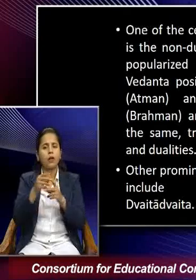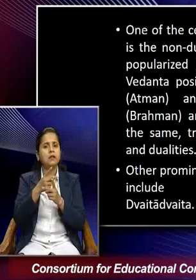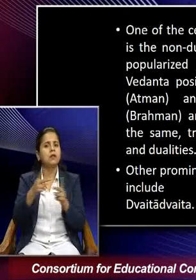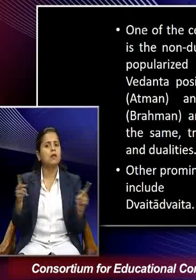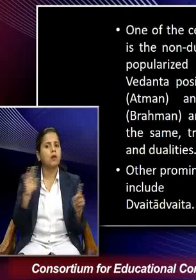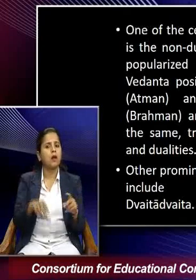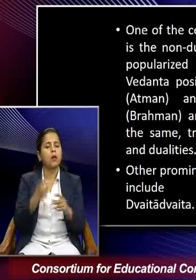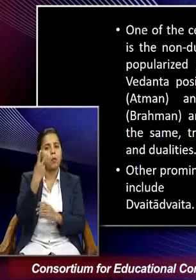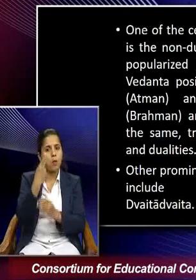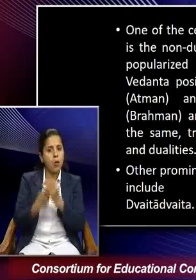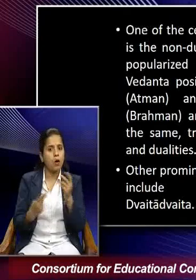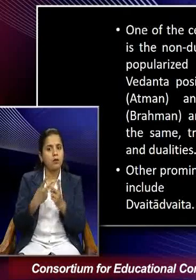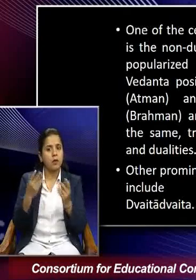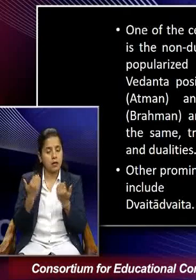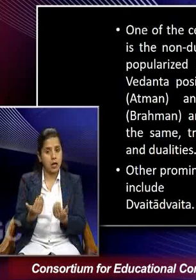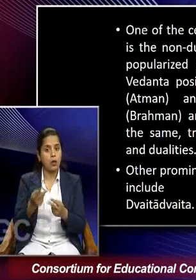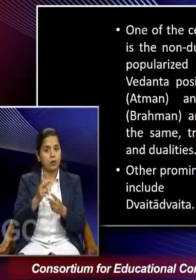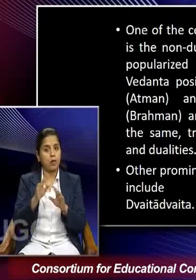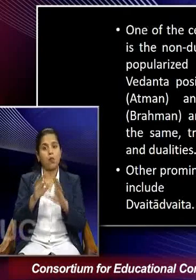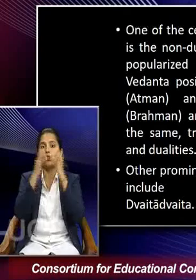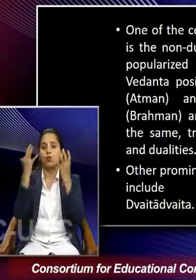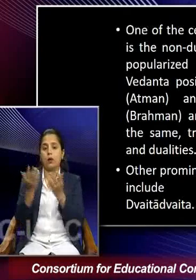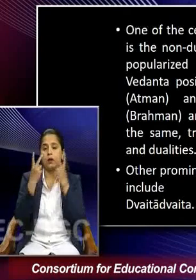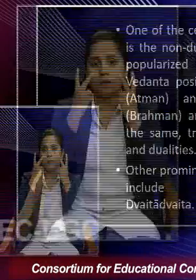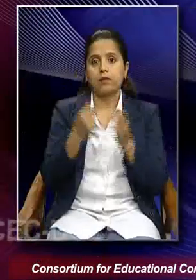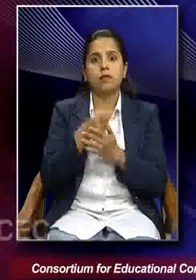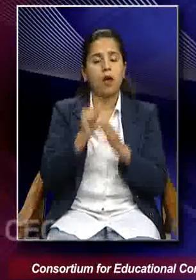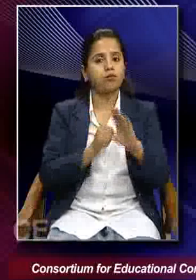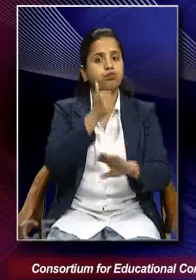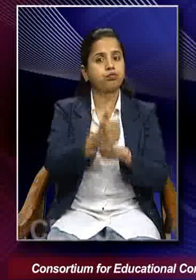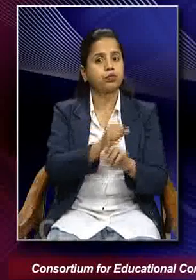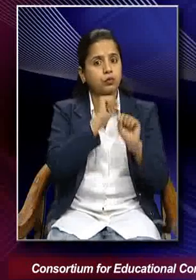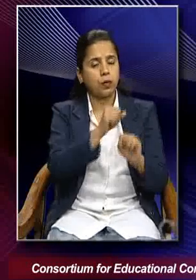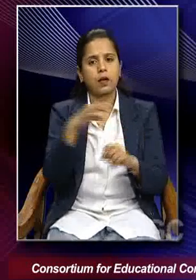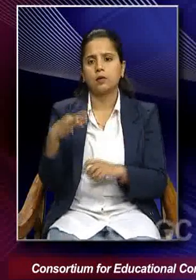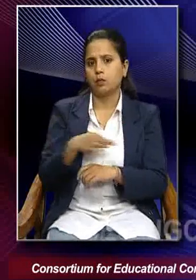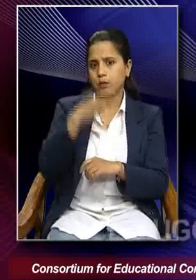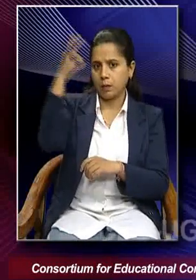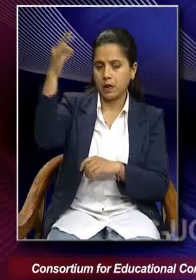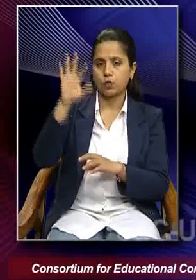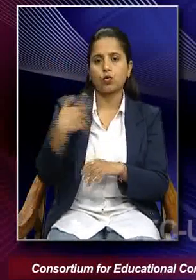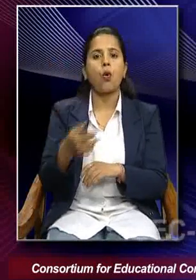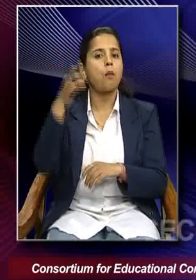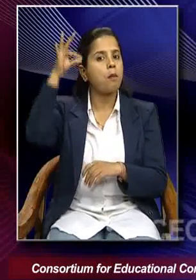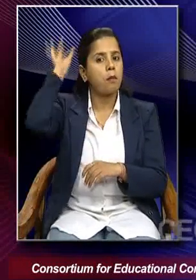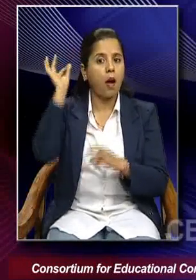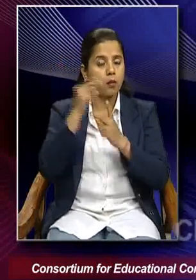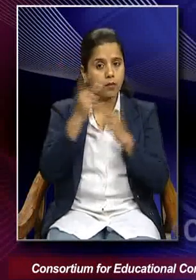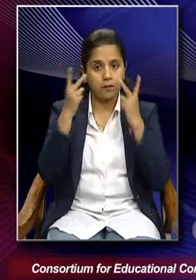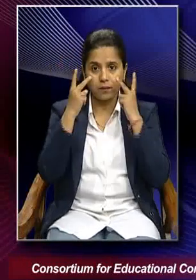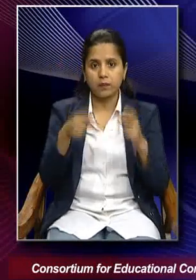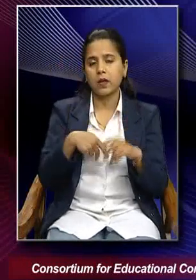and dualities that are present in this world. They establish that the Atman and the Brahman, which is